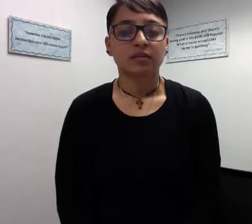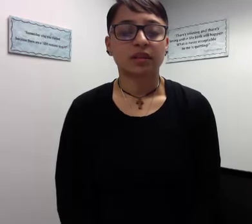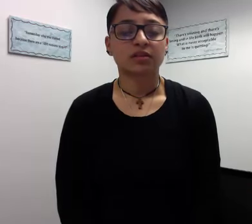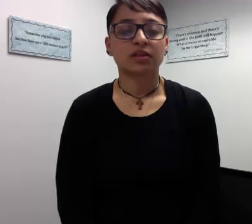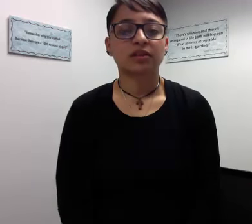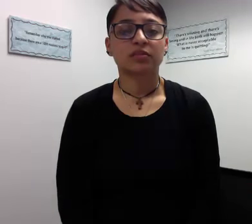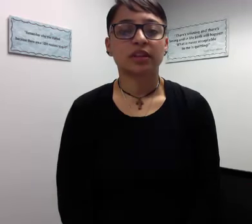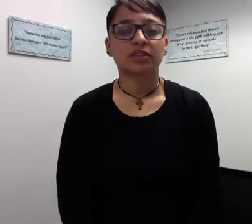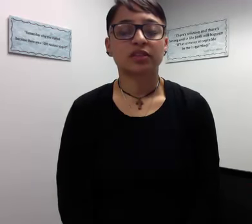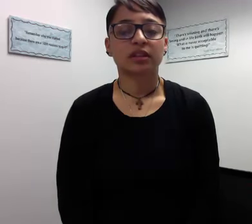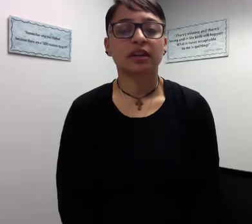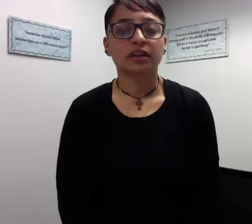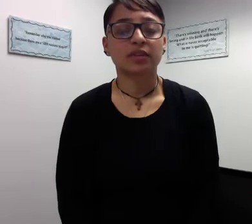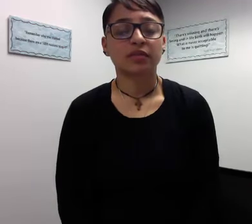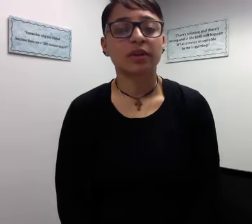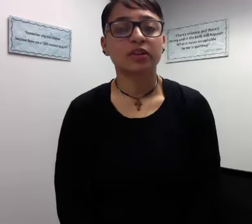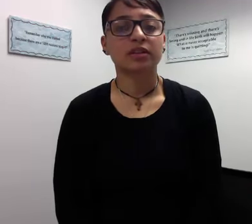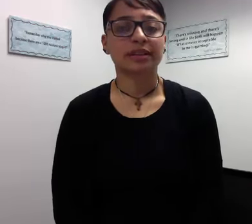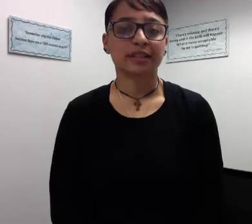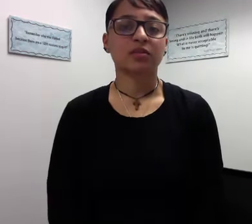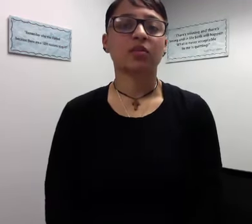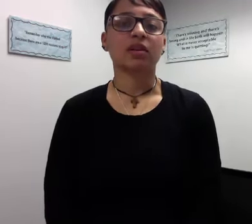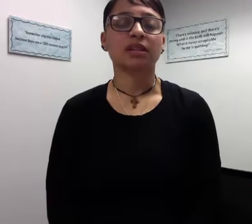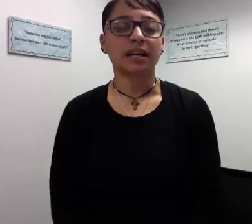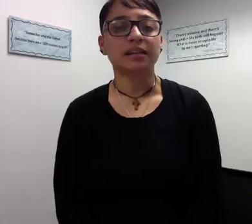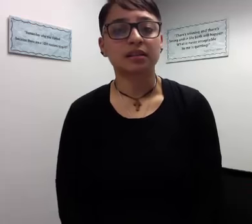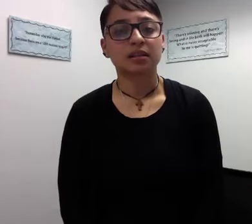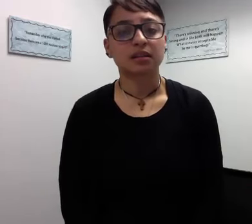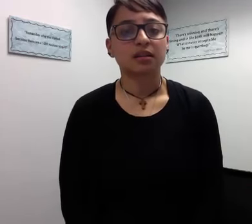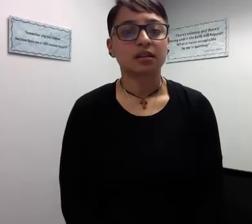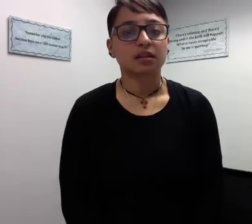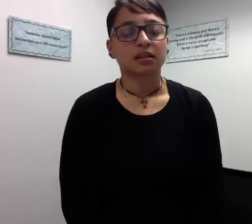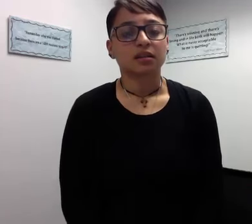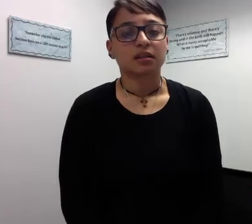And they also need to make sure that the information is accessible online